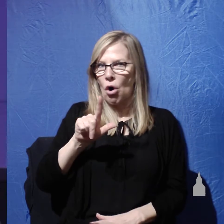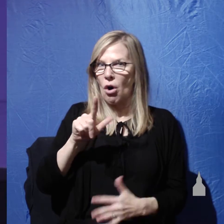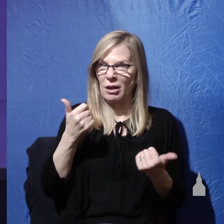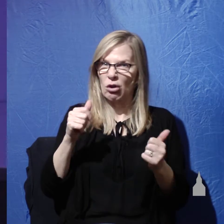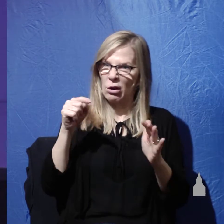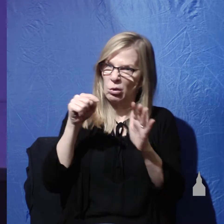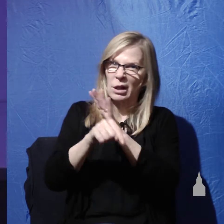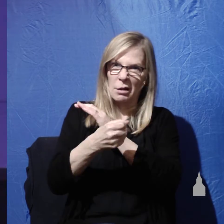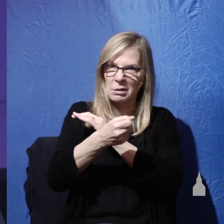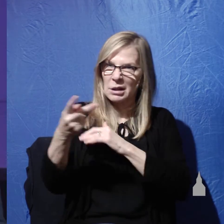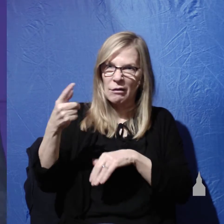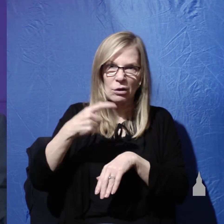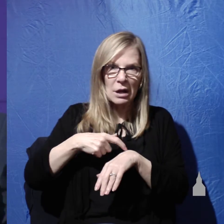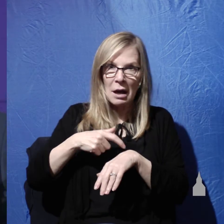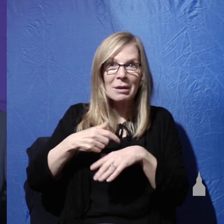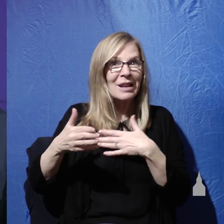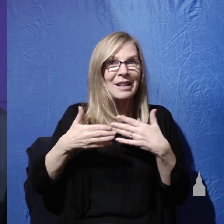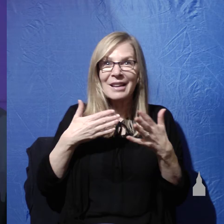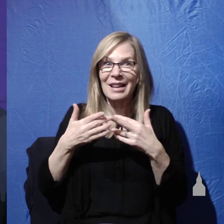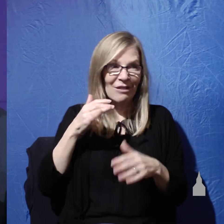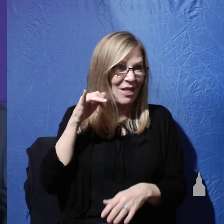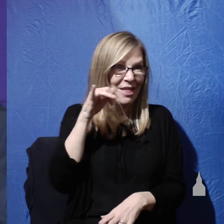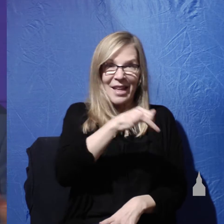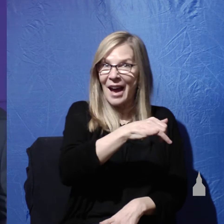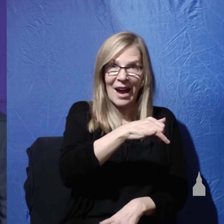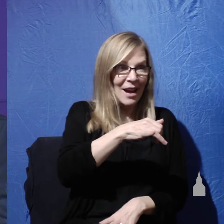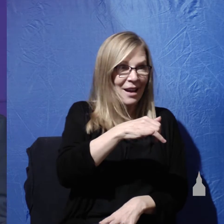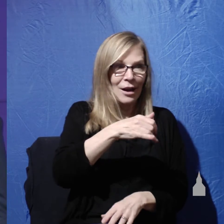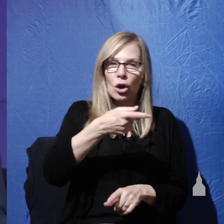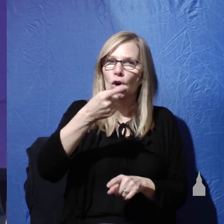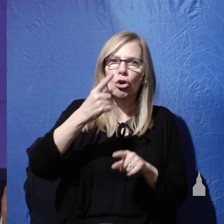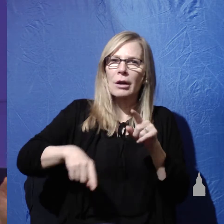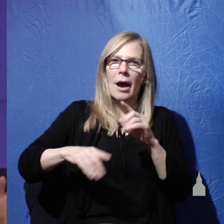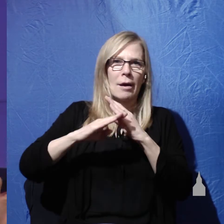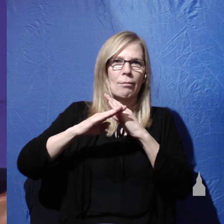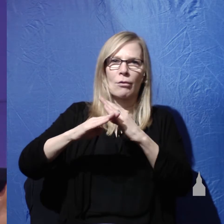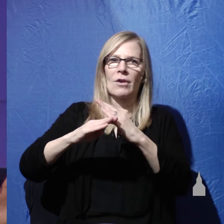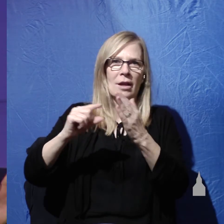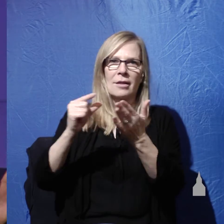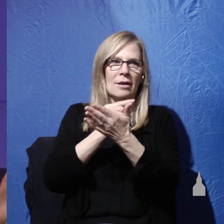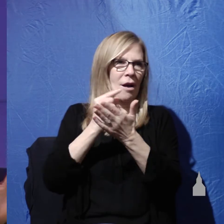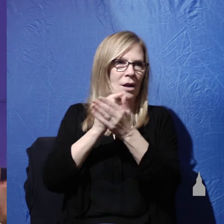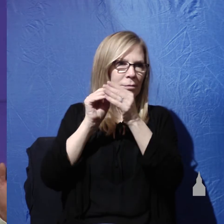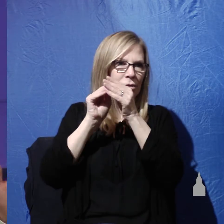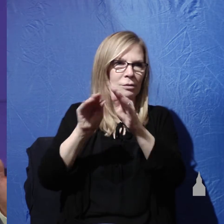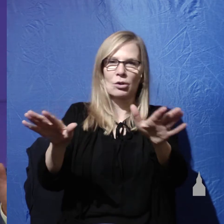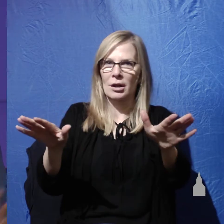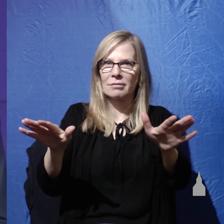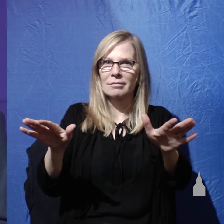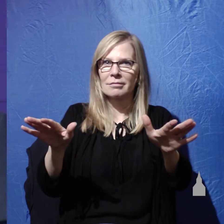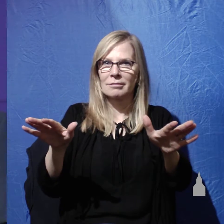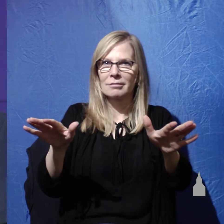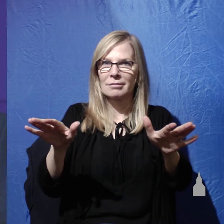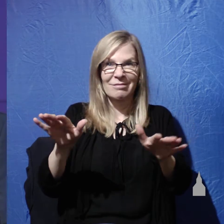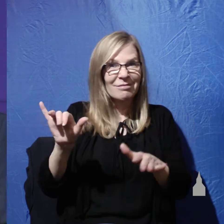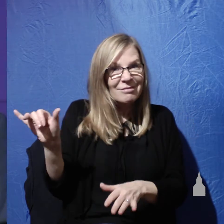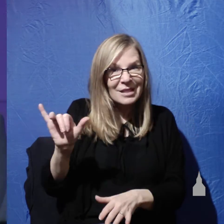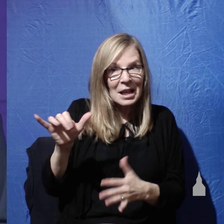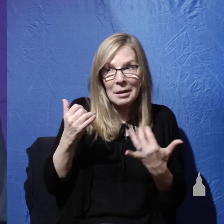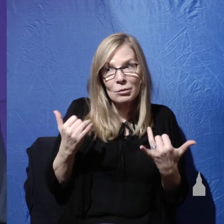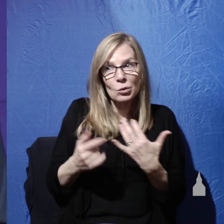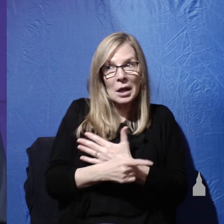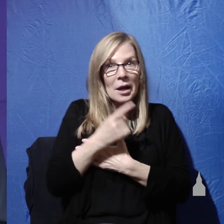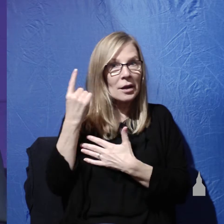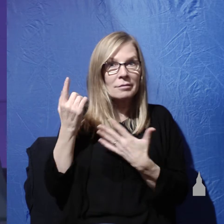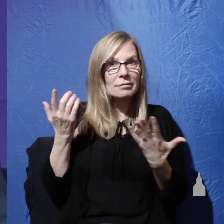to assassinate him, even that could not prevent the gospel from spreading. And the same thing holds true